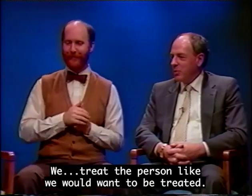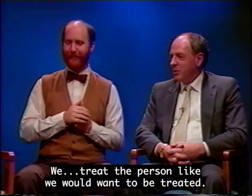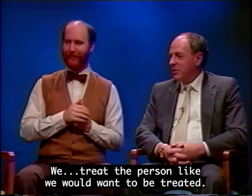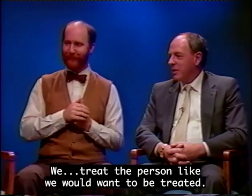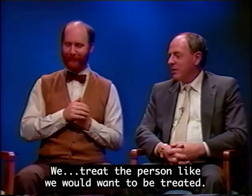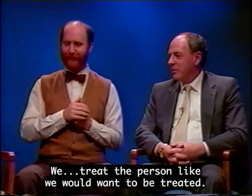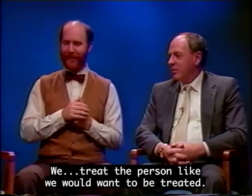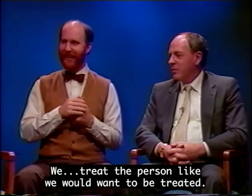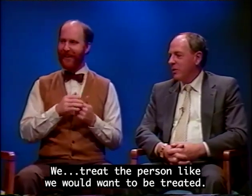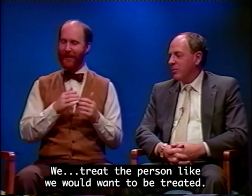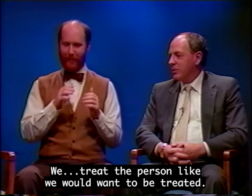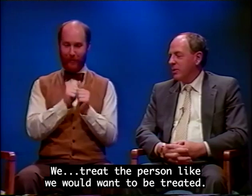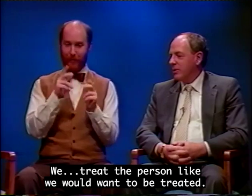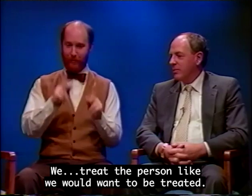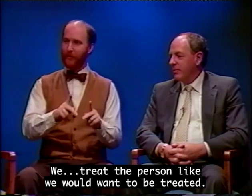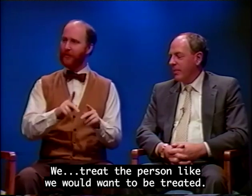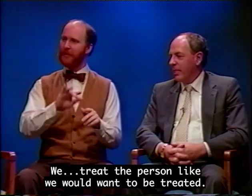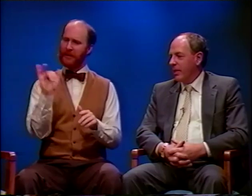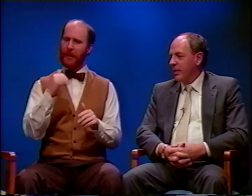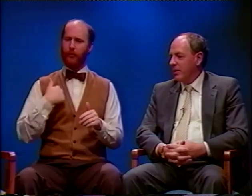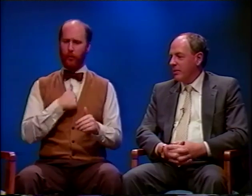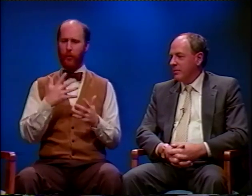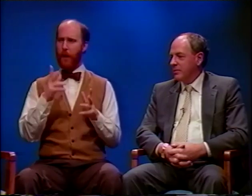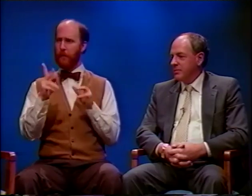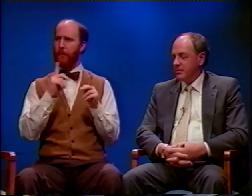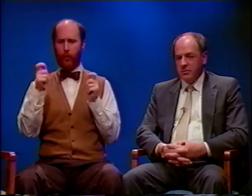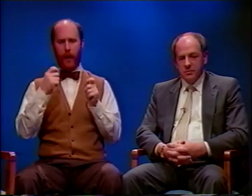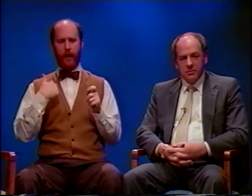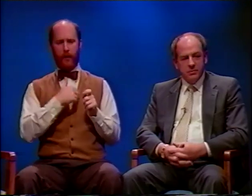treat the person like we would want to be treated.